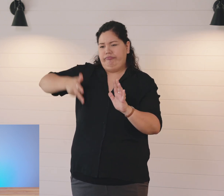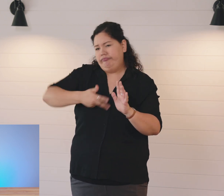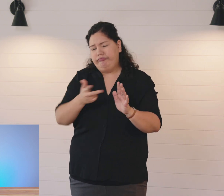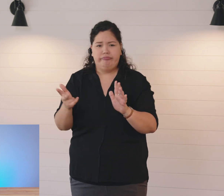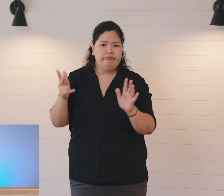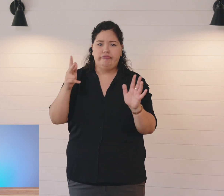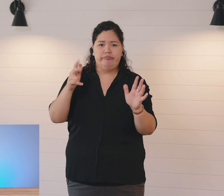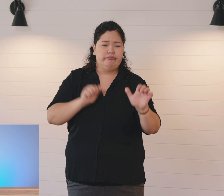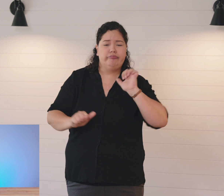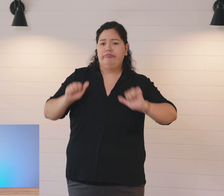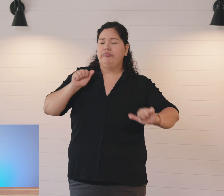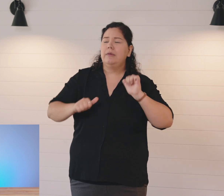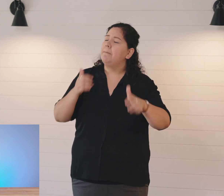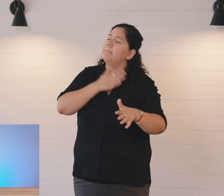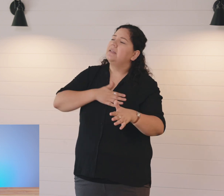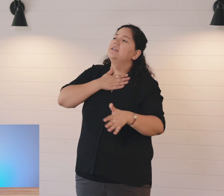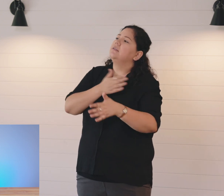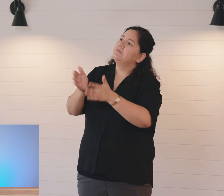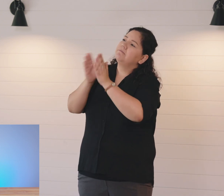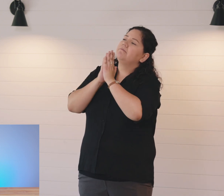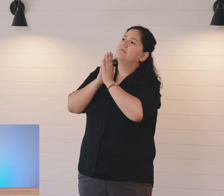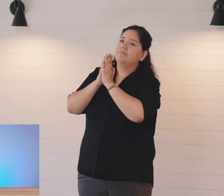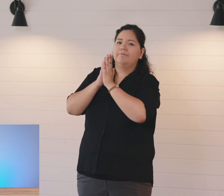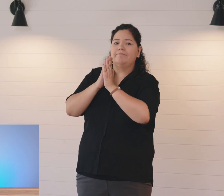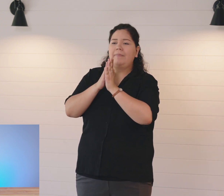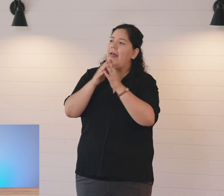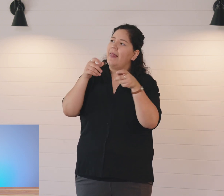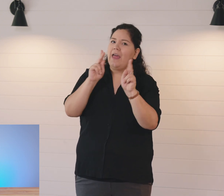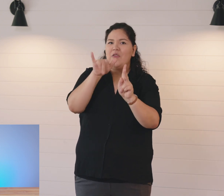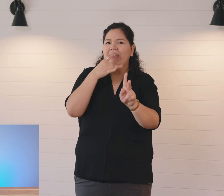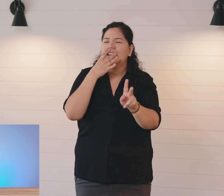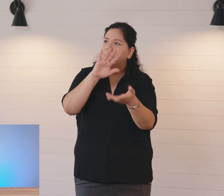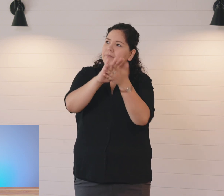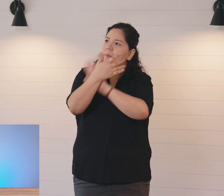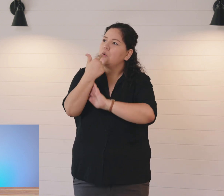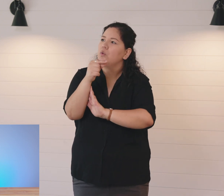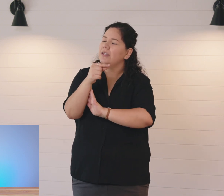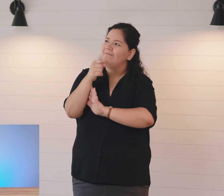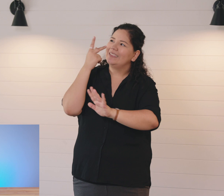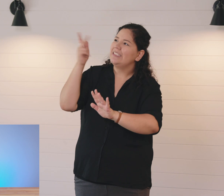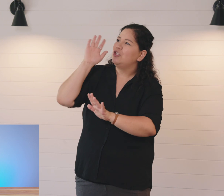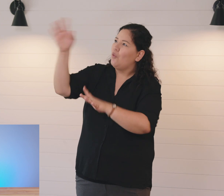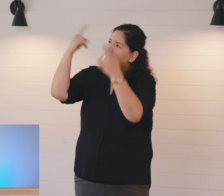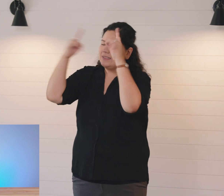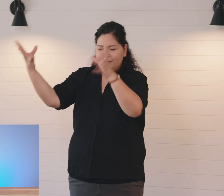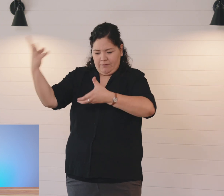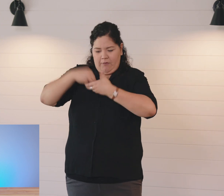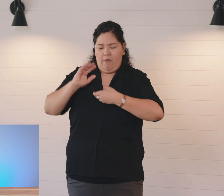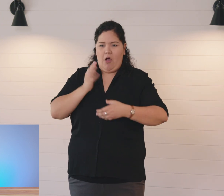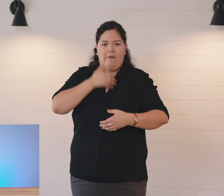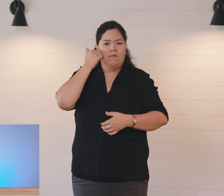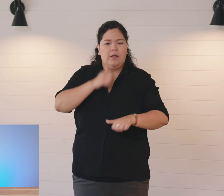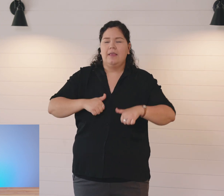control for a little while. Father, we ask that you would change that light and you would help us to see your victory in our days. In